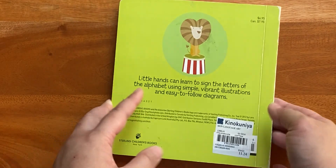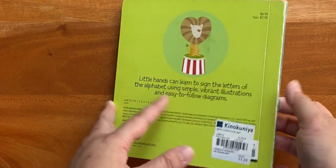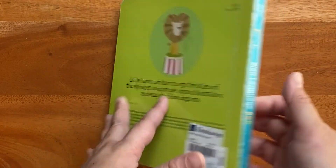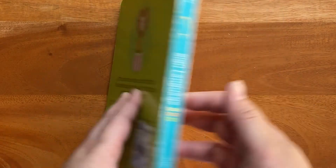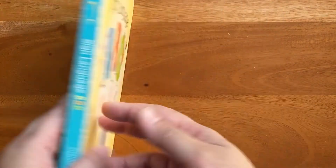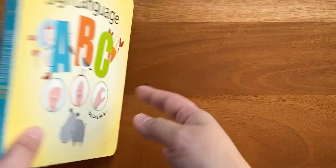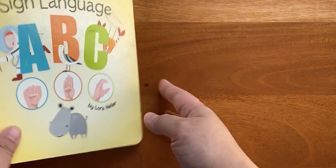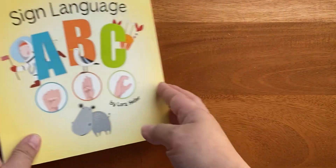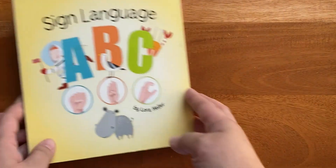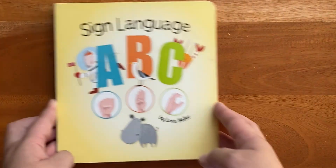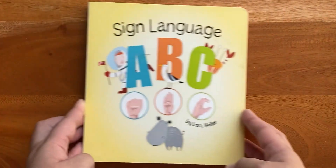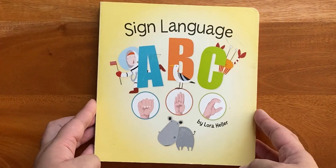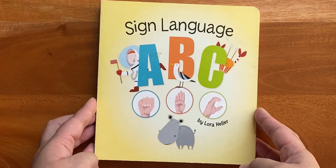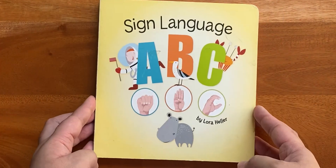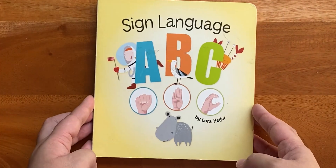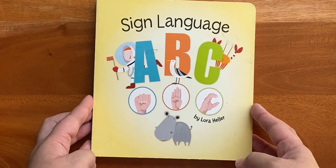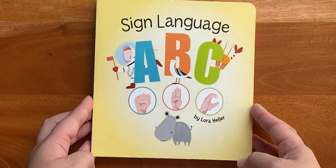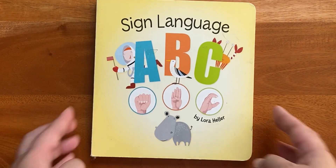Zebra for Thank